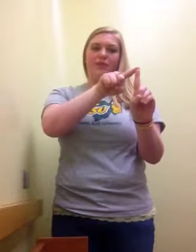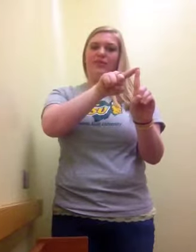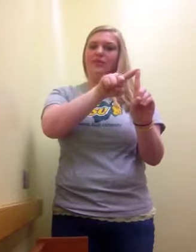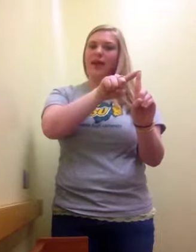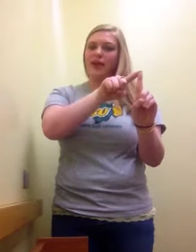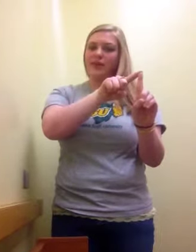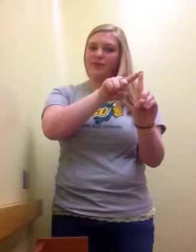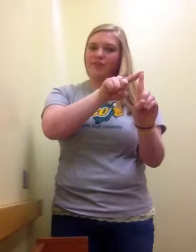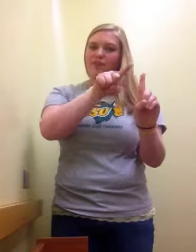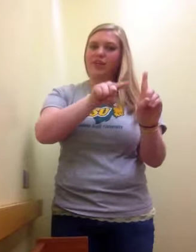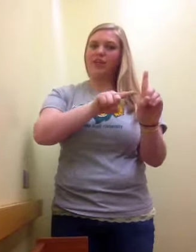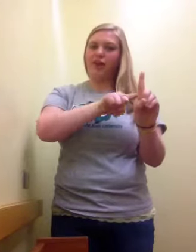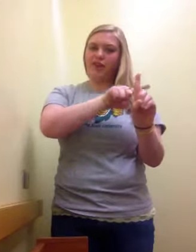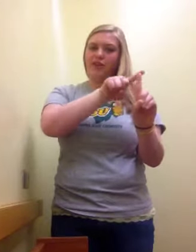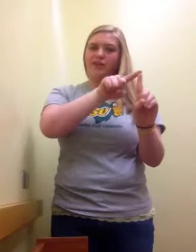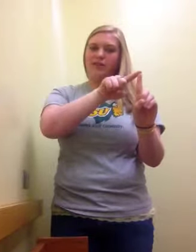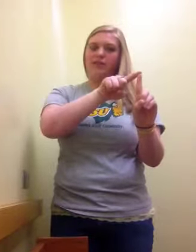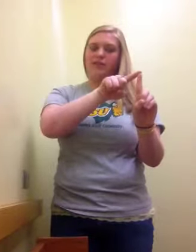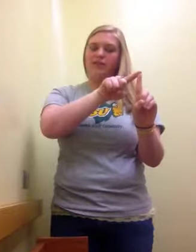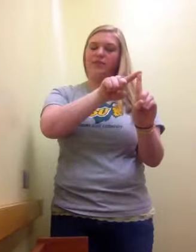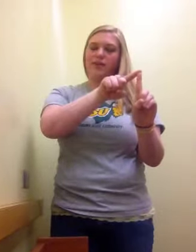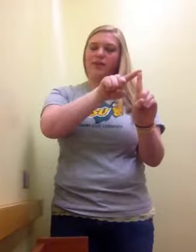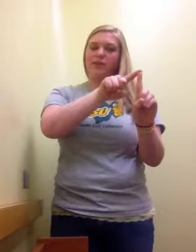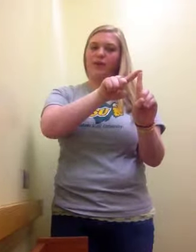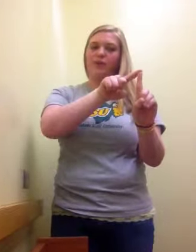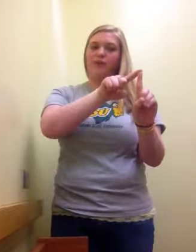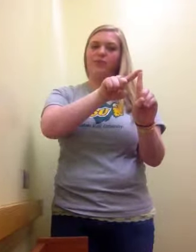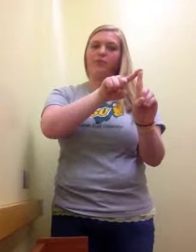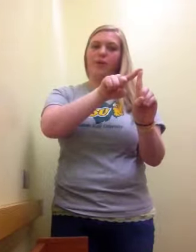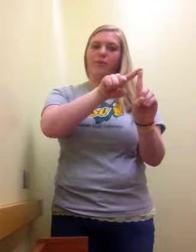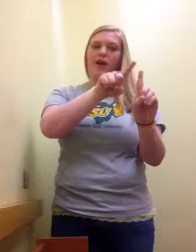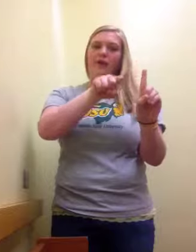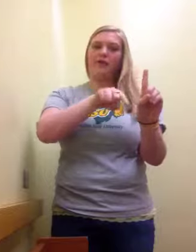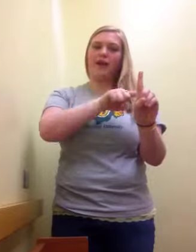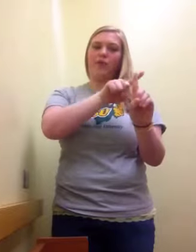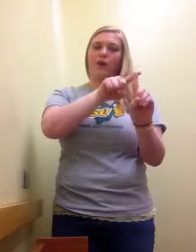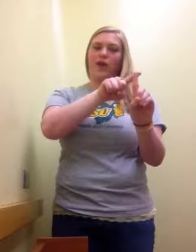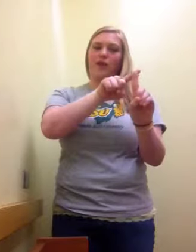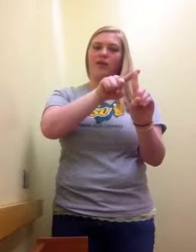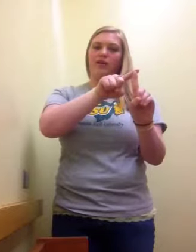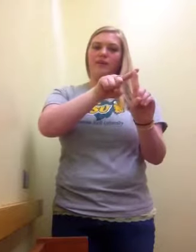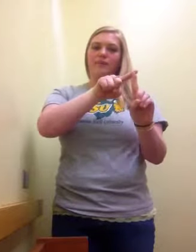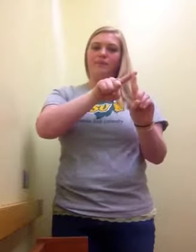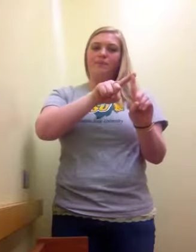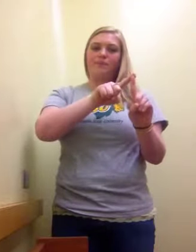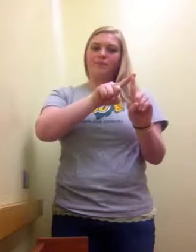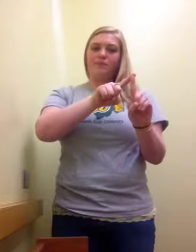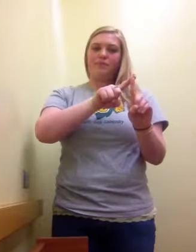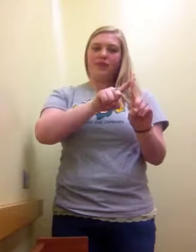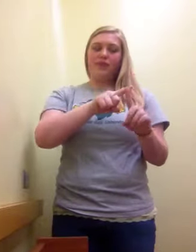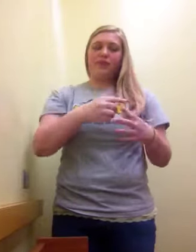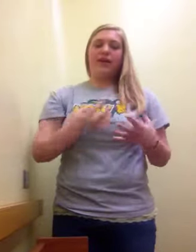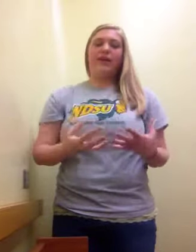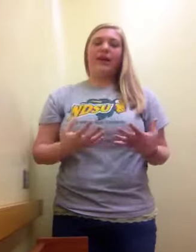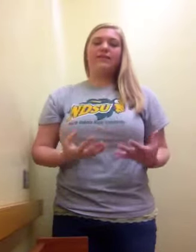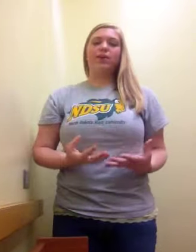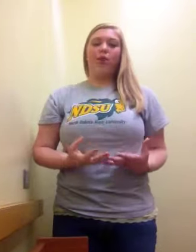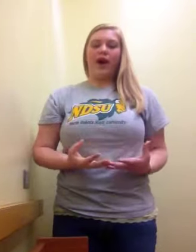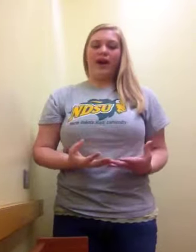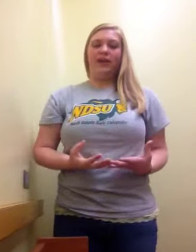is kind of like a clock. This is a really good way to remember how to sign when. If you're trying to ask why,